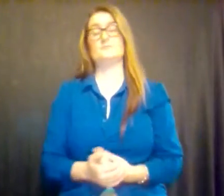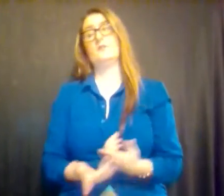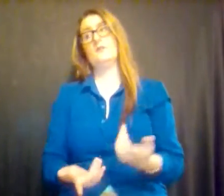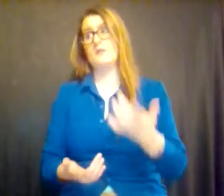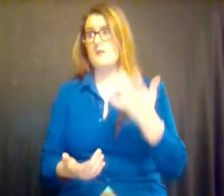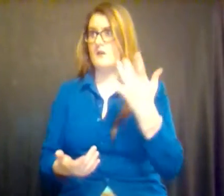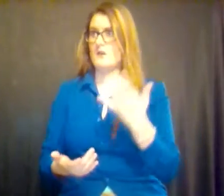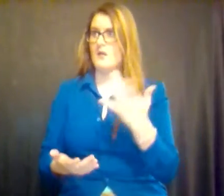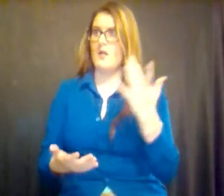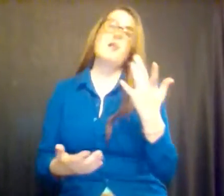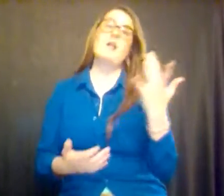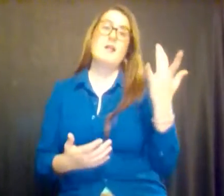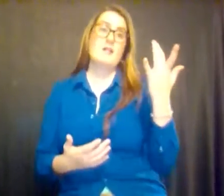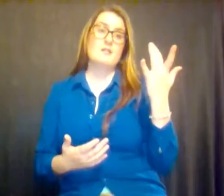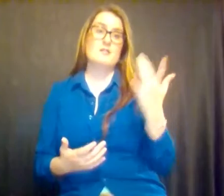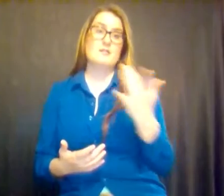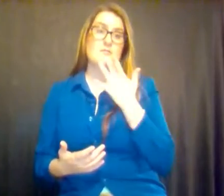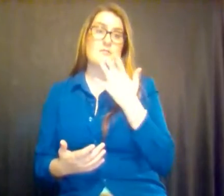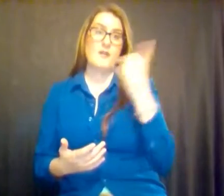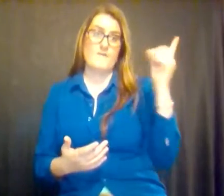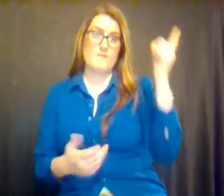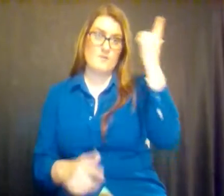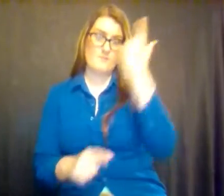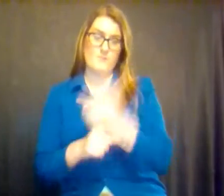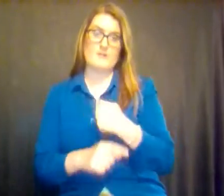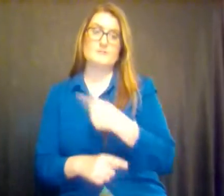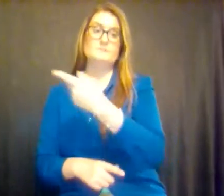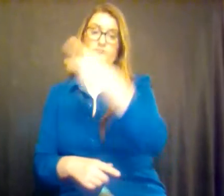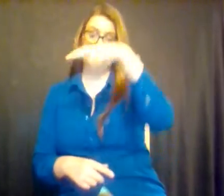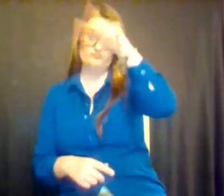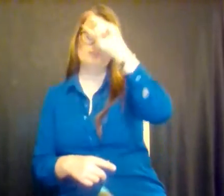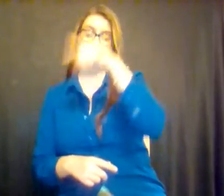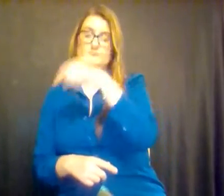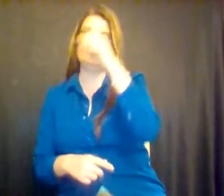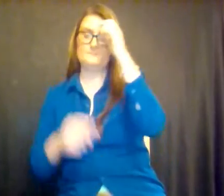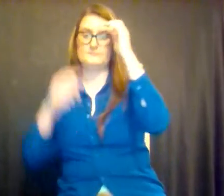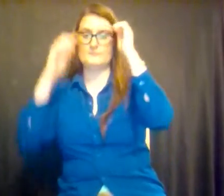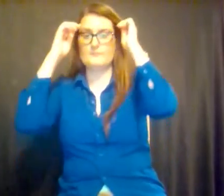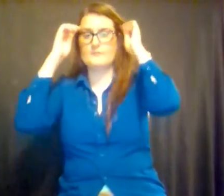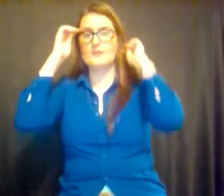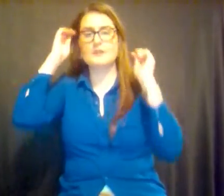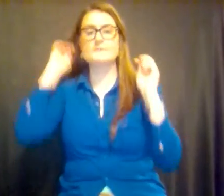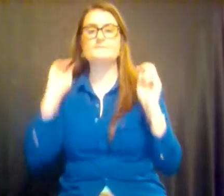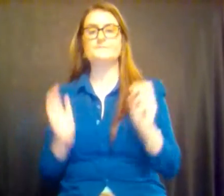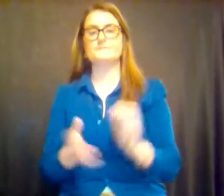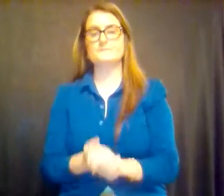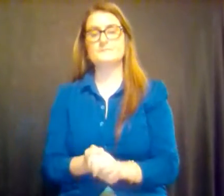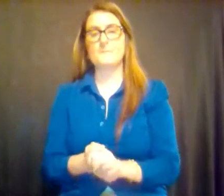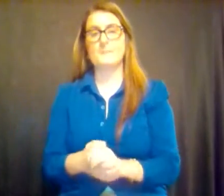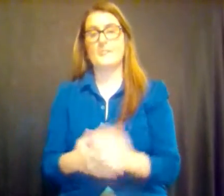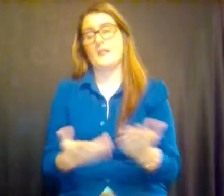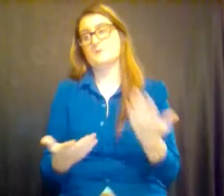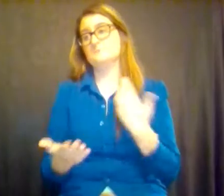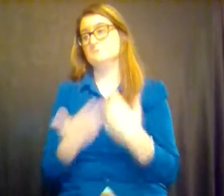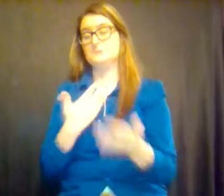If I don't eat something soon, I'll starve to death, and I won't be head of the family in the land then, so I don't suppose it makes any difference. You'll